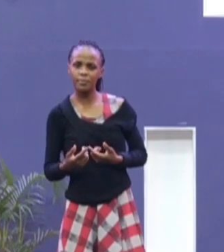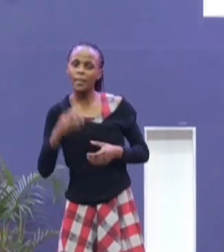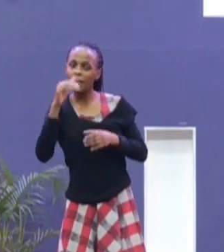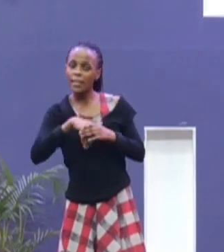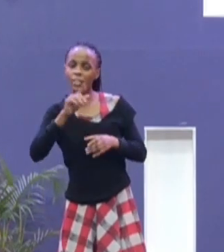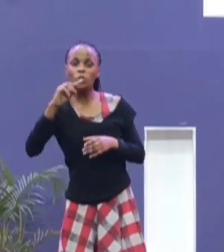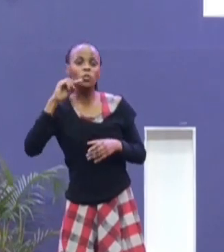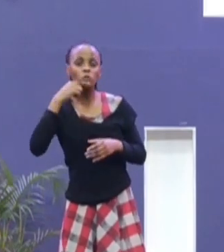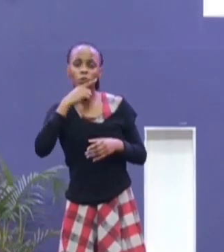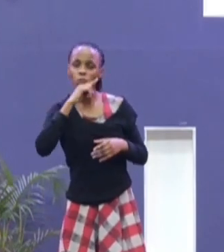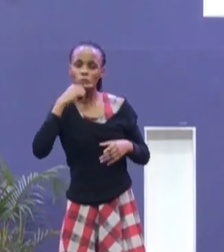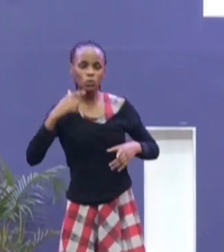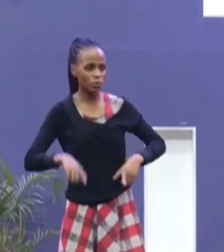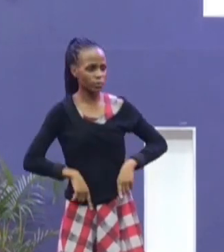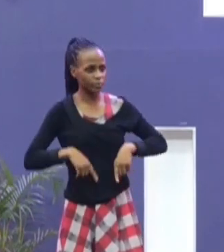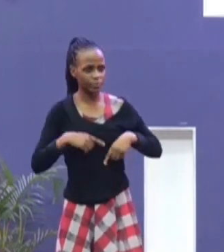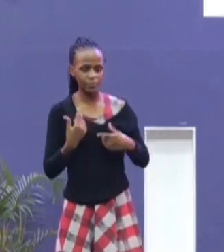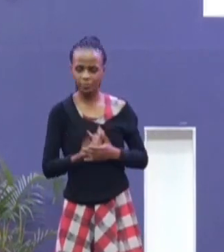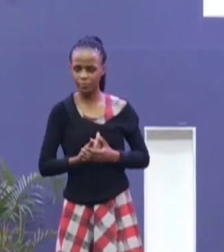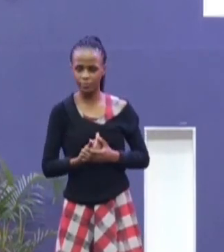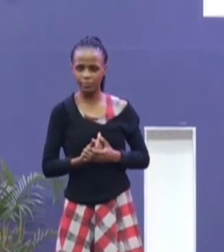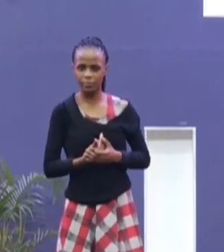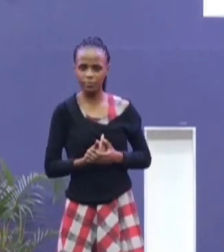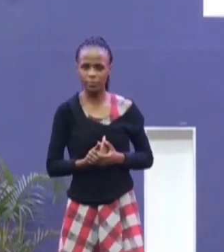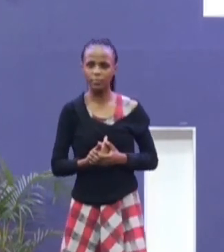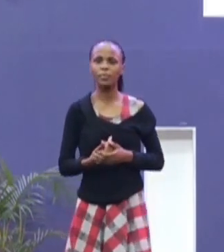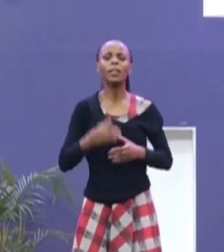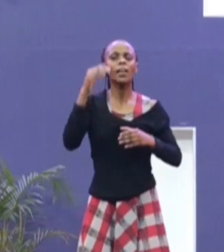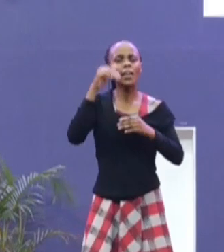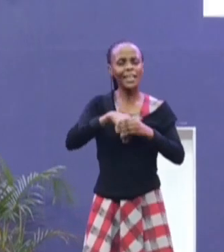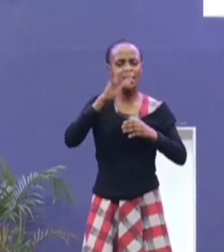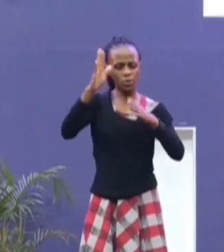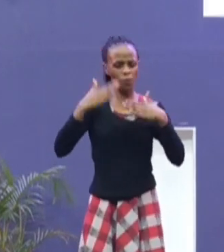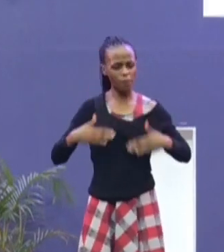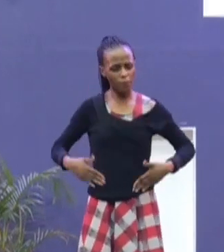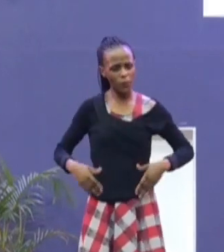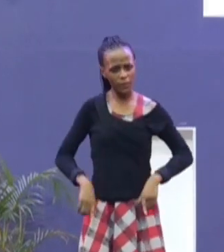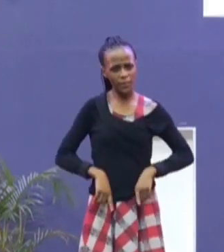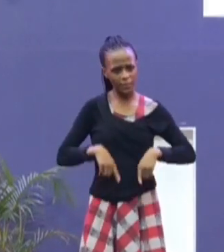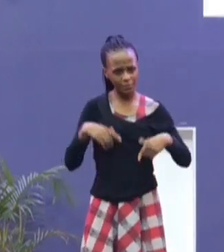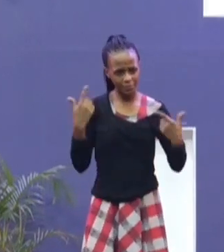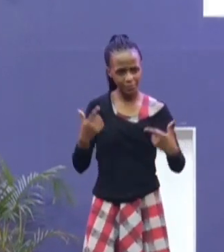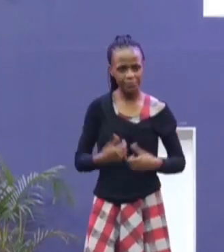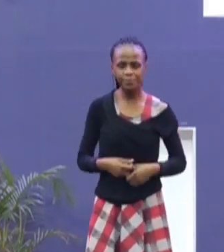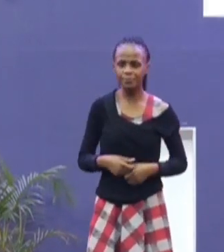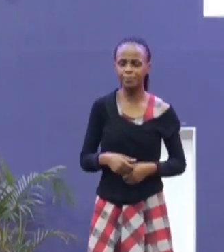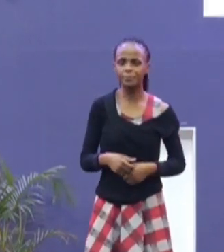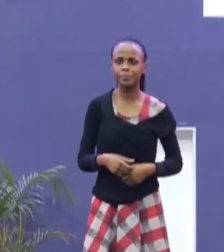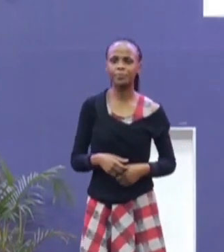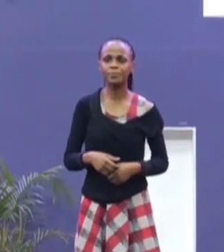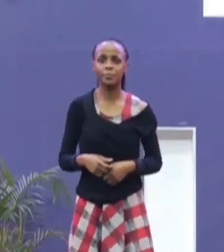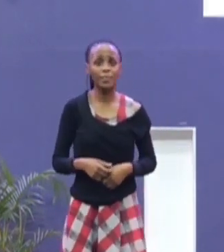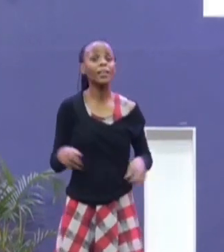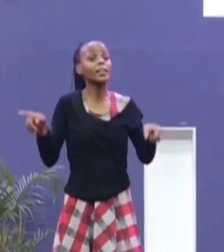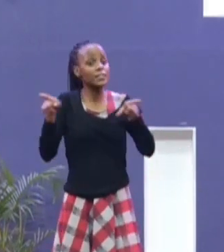social life. Mu bulamu bwo obw'enkolagana n'abalala. In your physical life. Mu bulamu bwo obuno obukwatikako. Call it